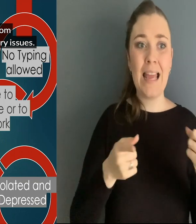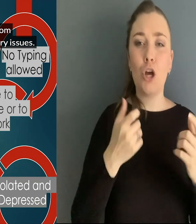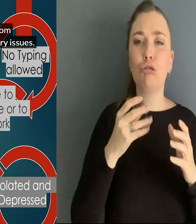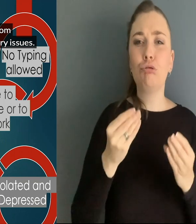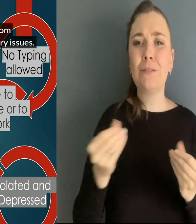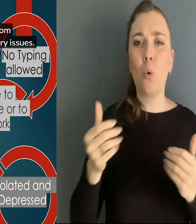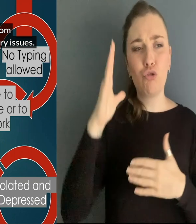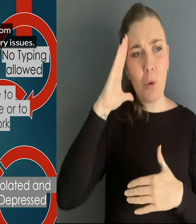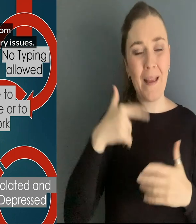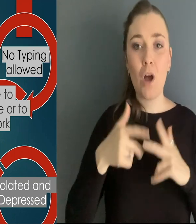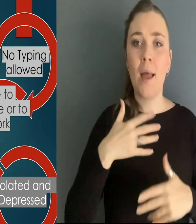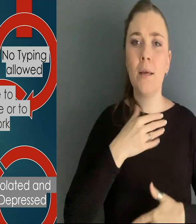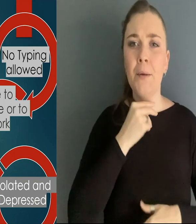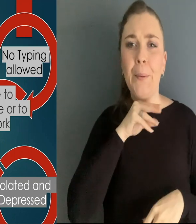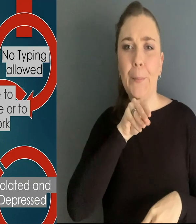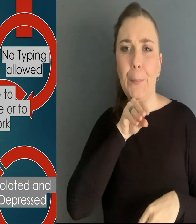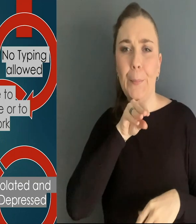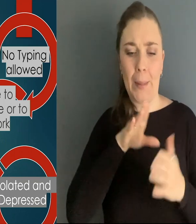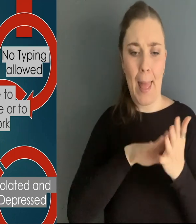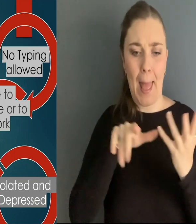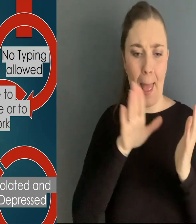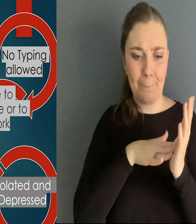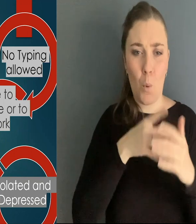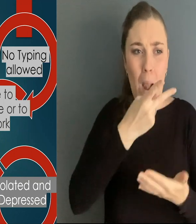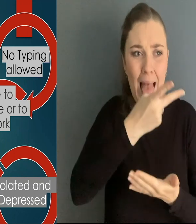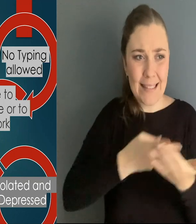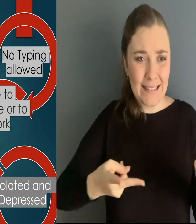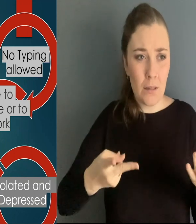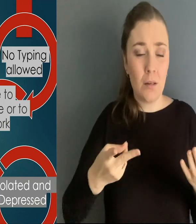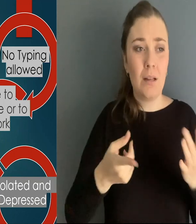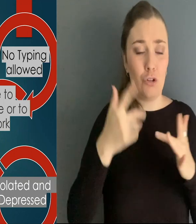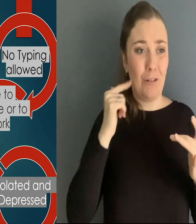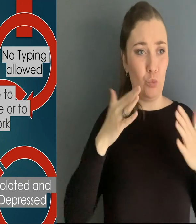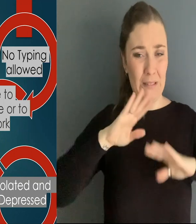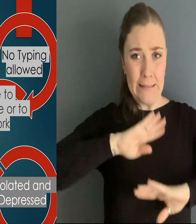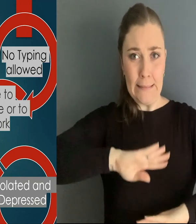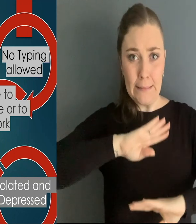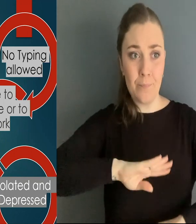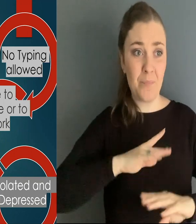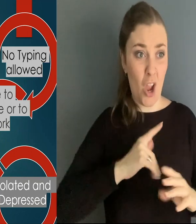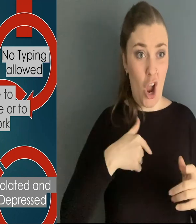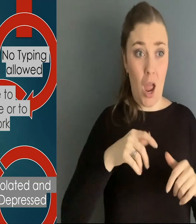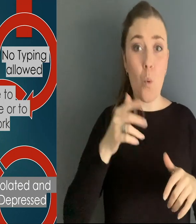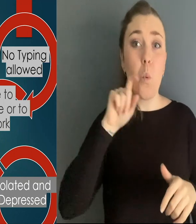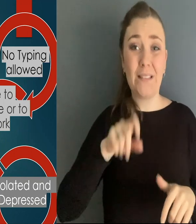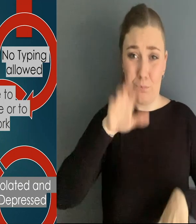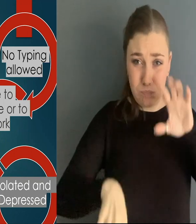my sensory issues i had resorted to splashing water to manage my overloading anxiety